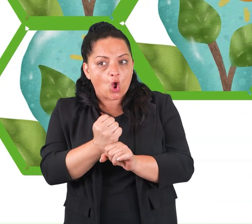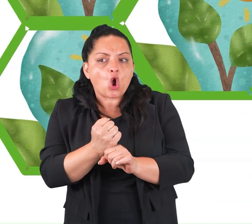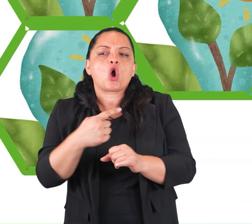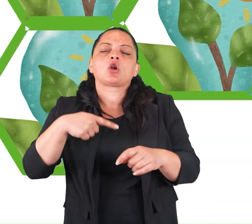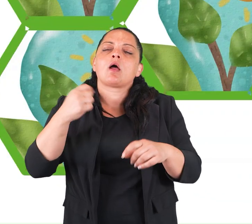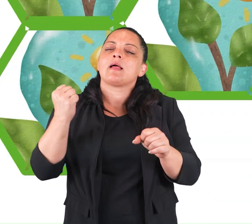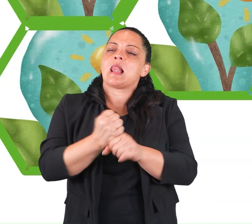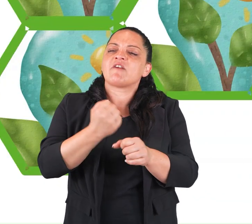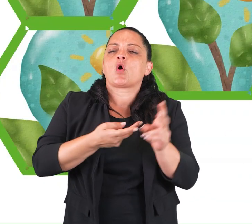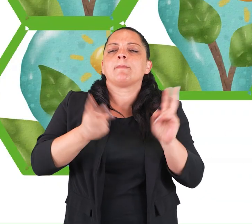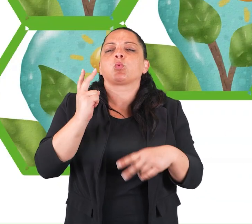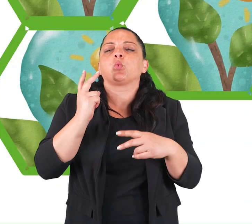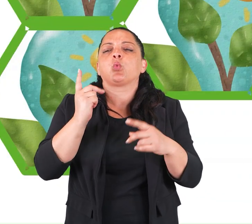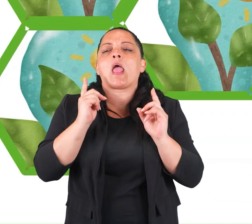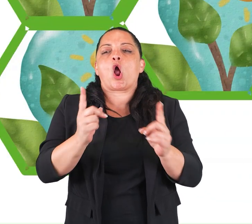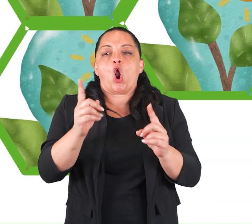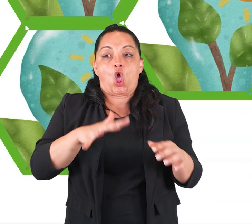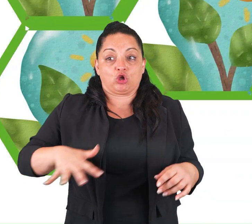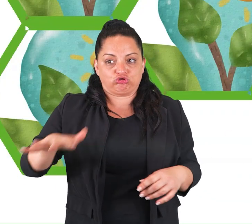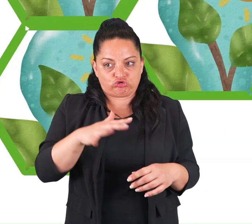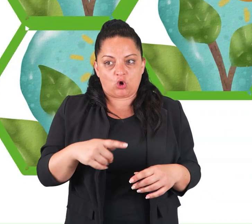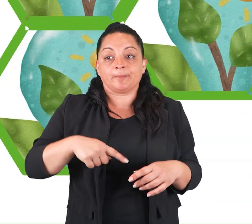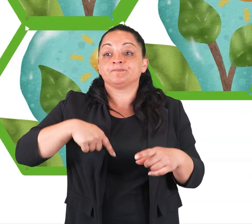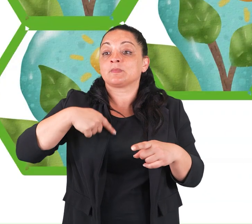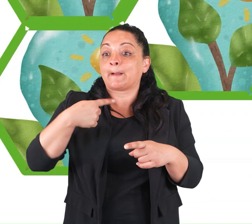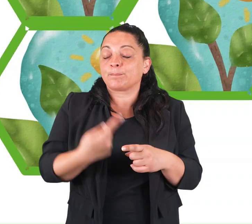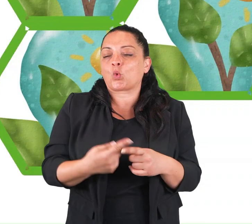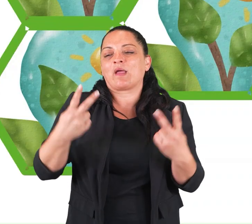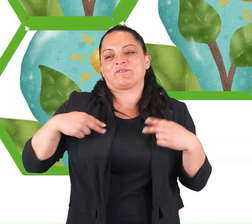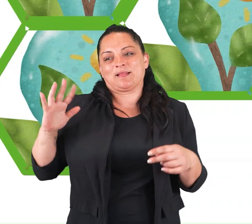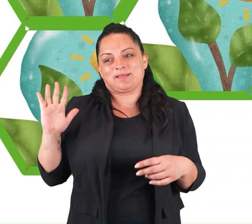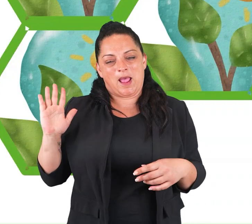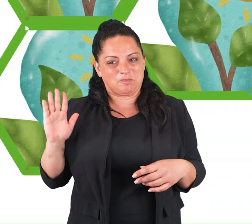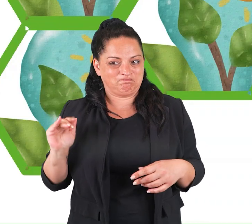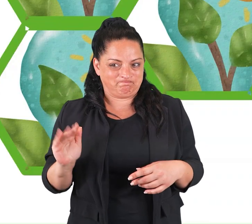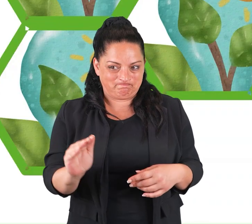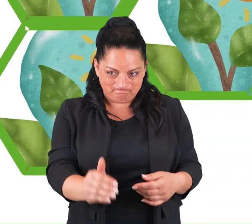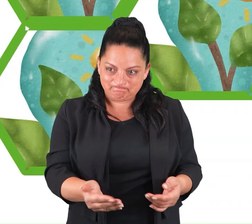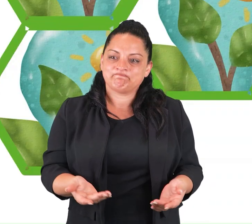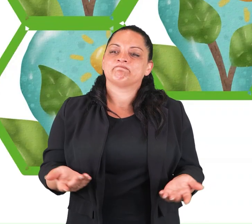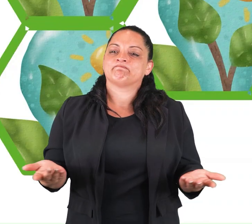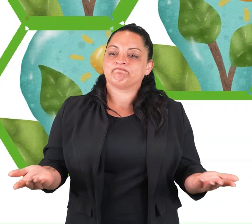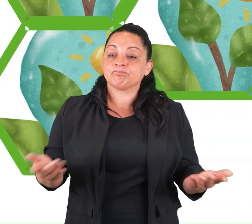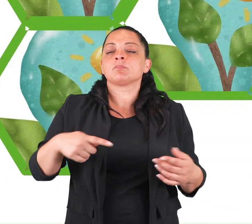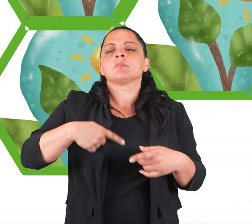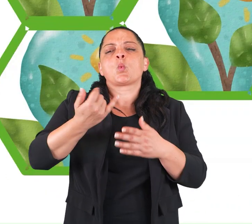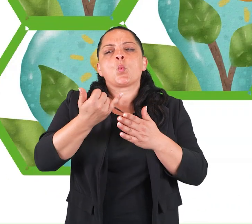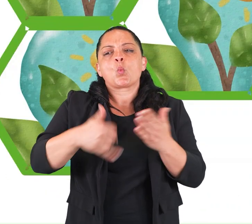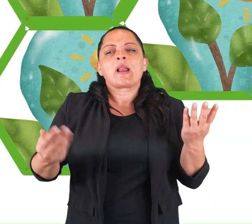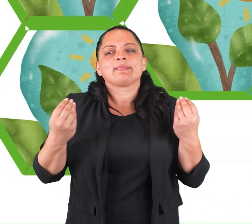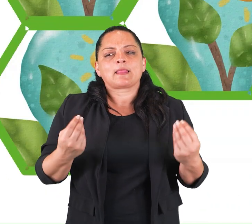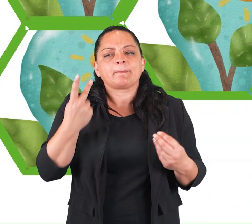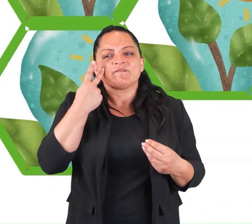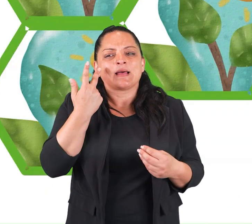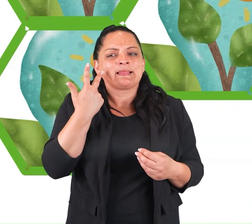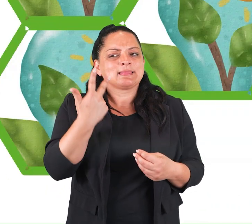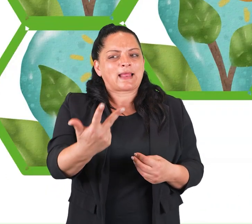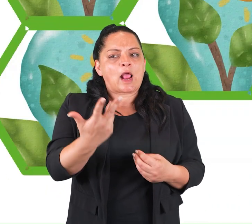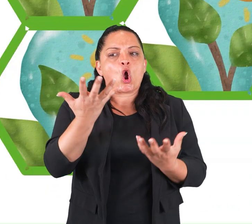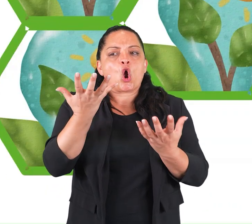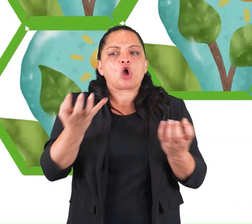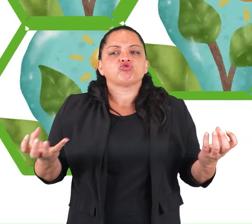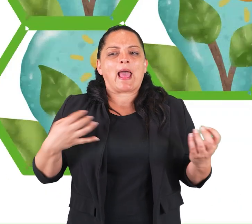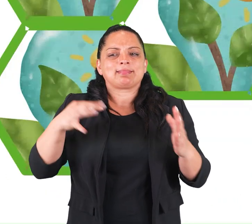professions. We'll see green skills in our daily life. And lastly, we'll see 3 key green